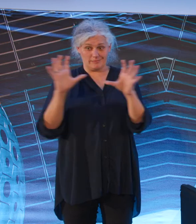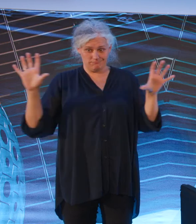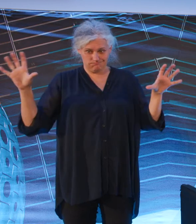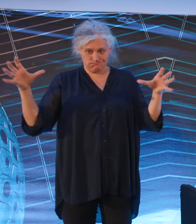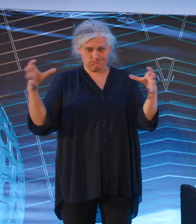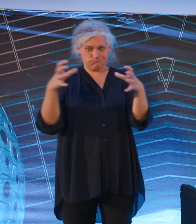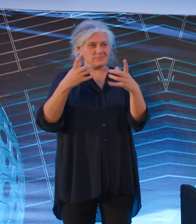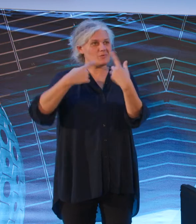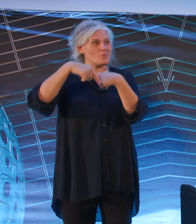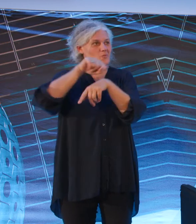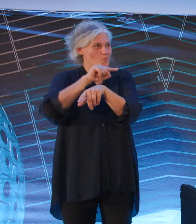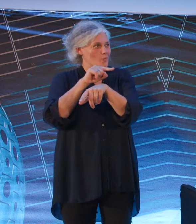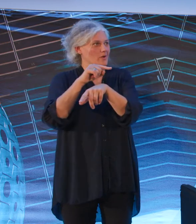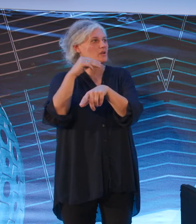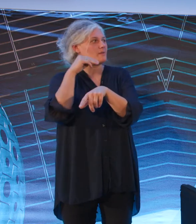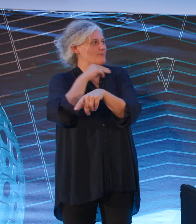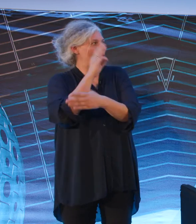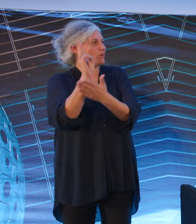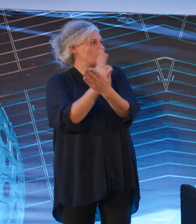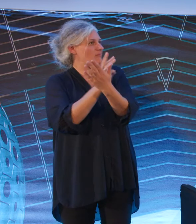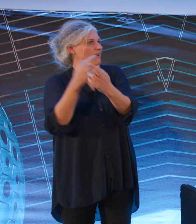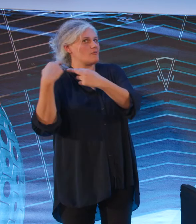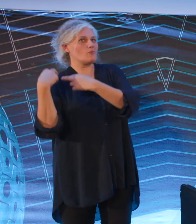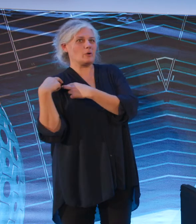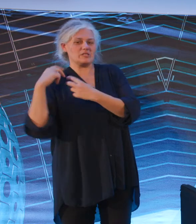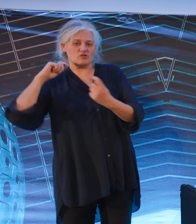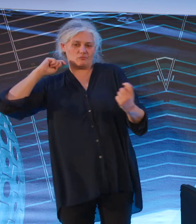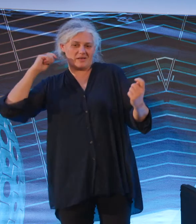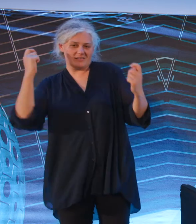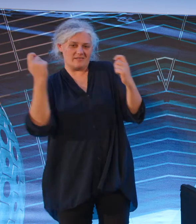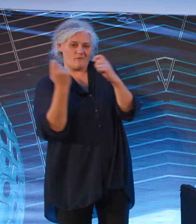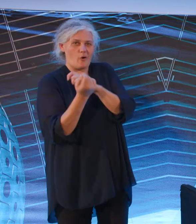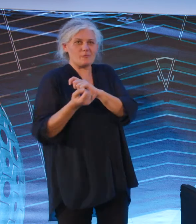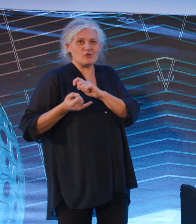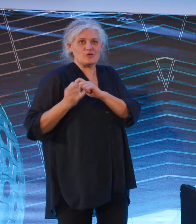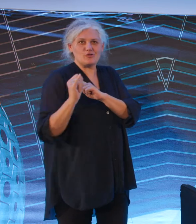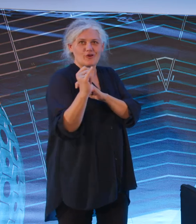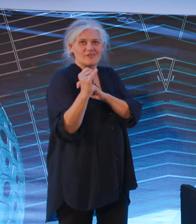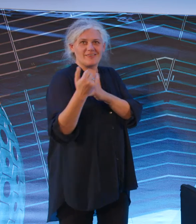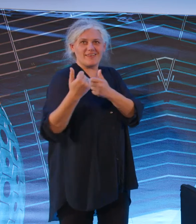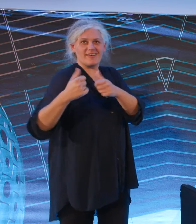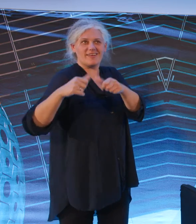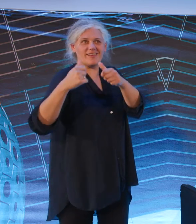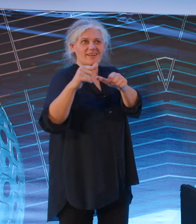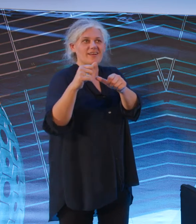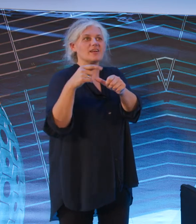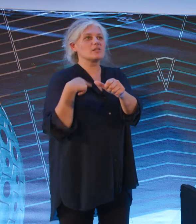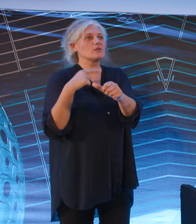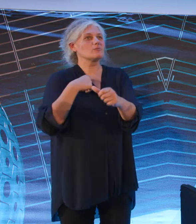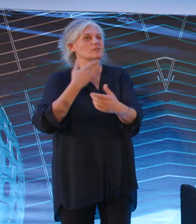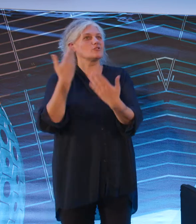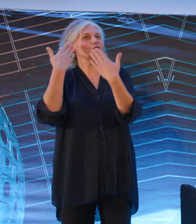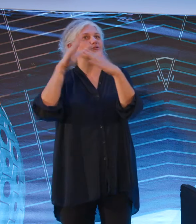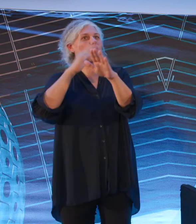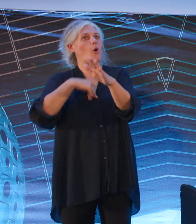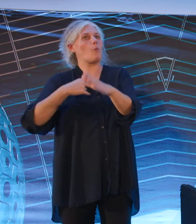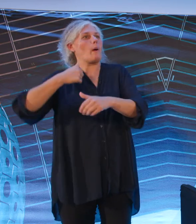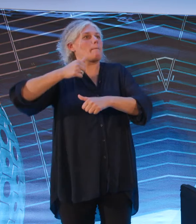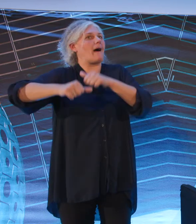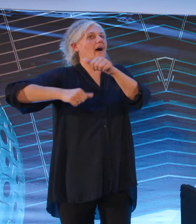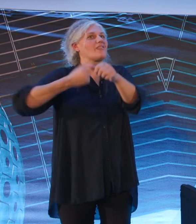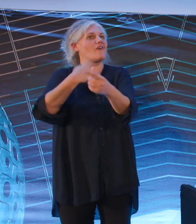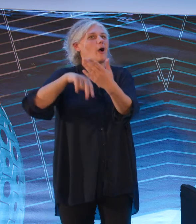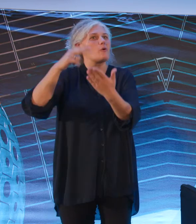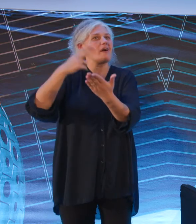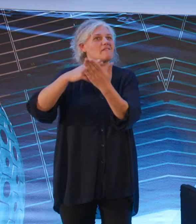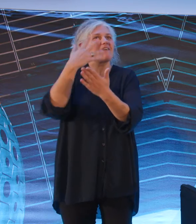we all have a part to play in the transformative journey that will define the path of our university for the next 5 years